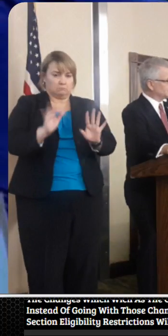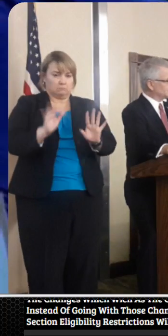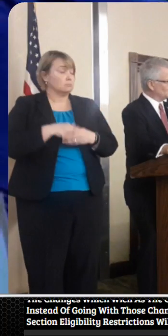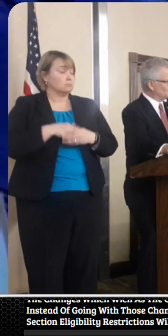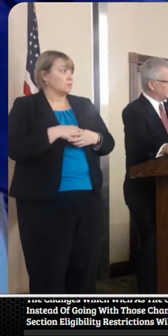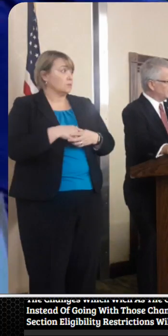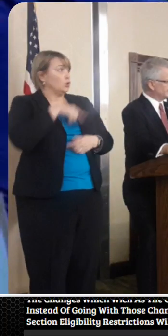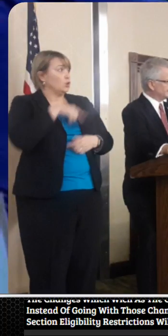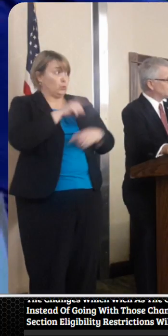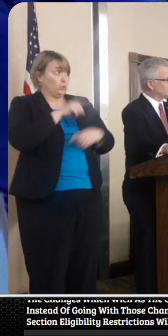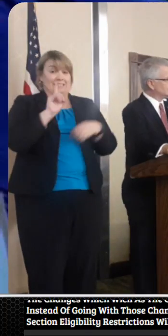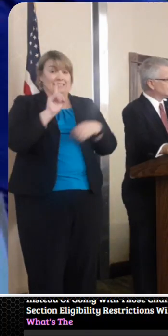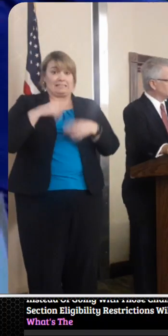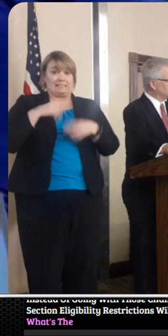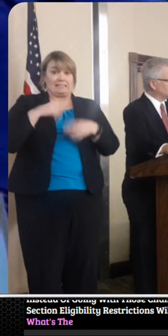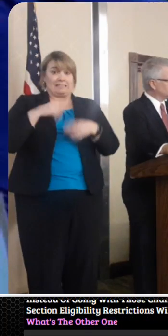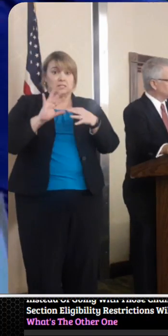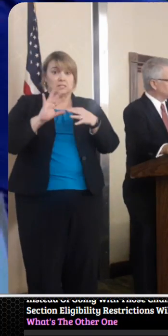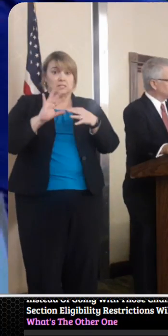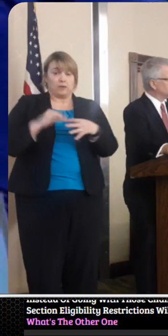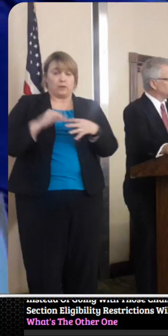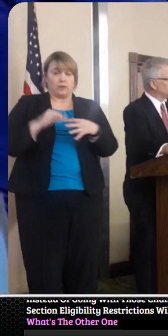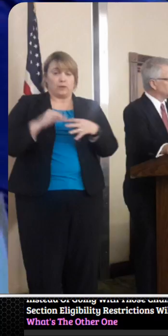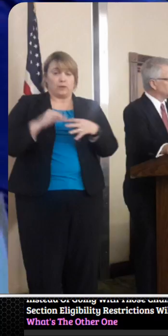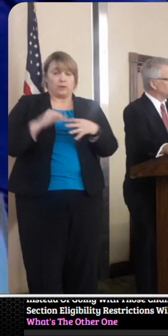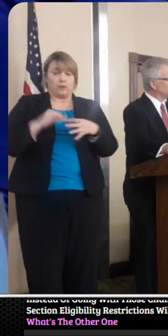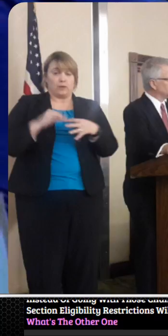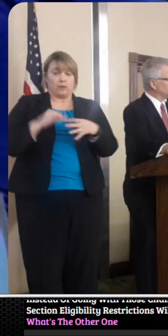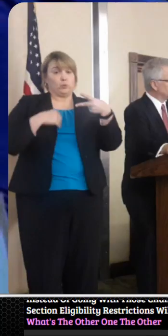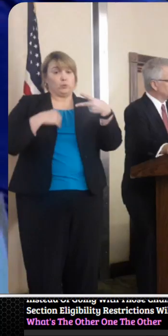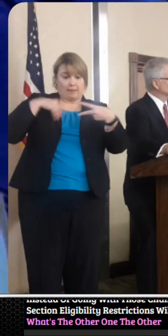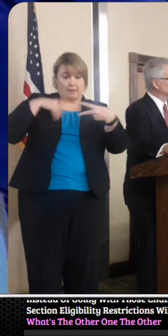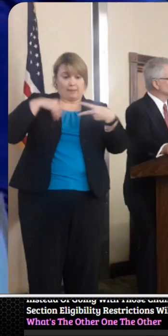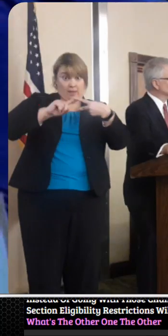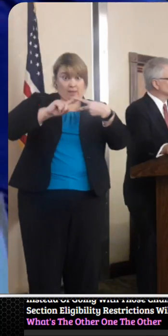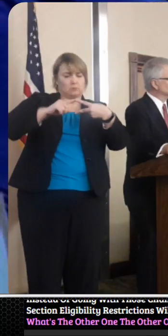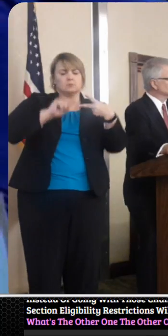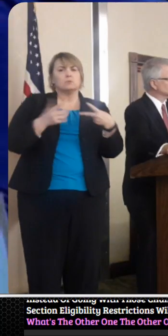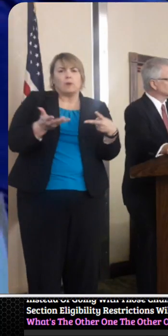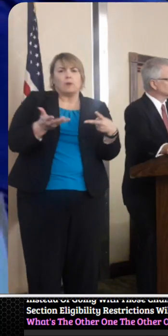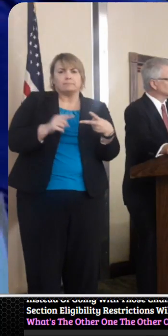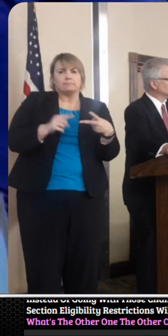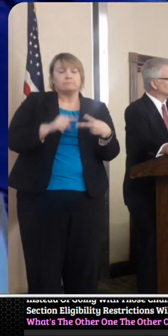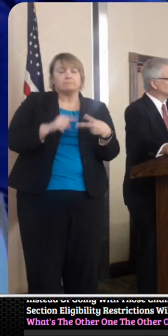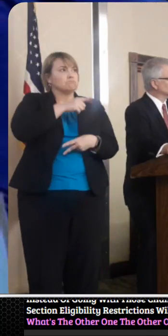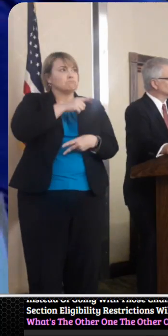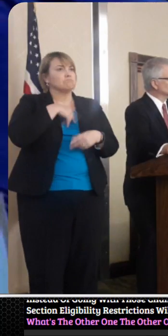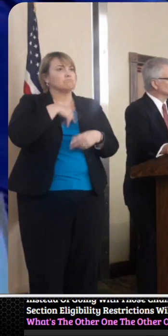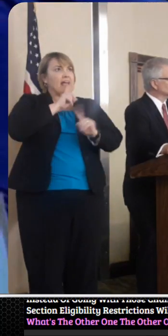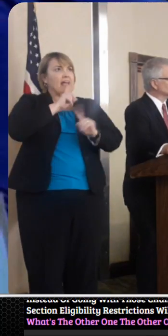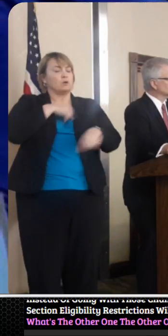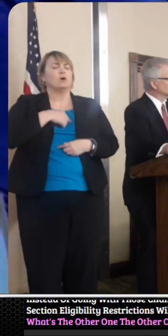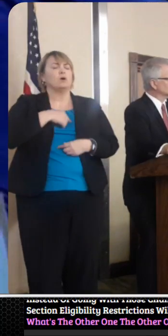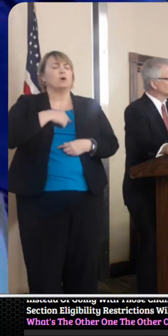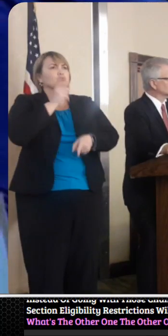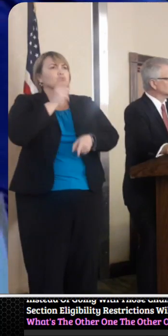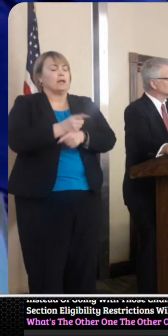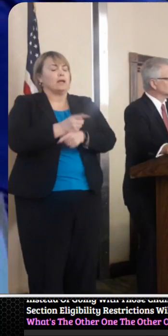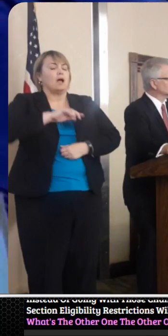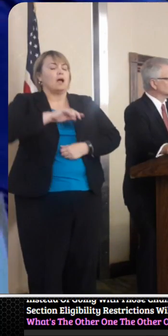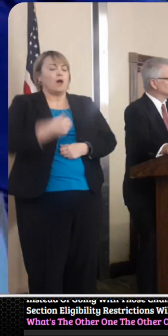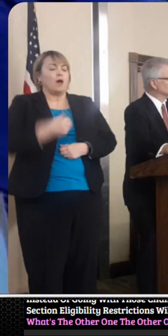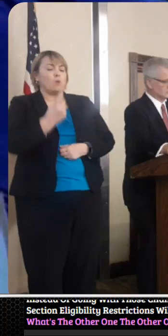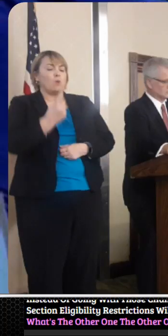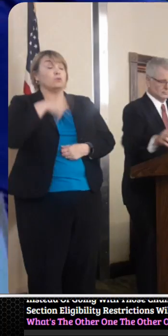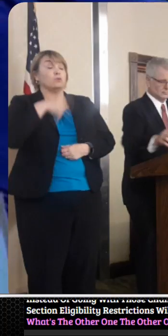wanted to accept. What's the other one you want to accept? Correct. The other one is really a cleanup in the